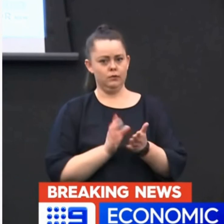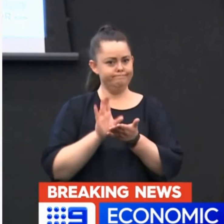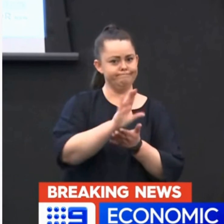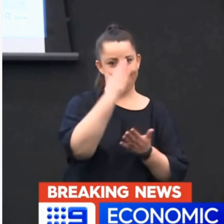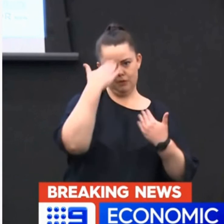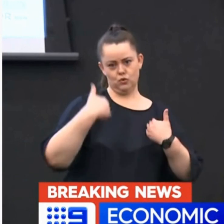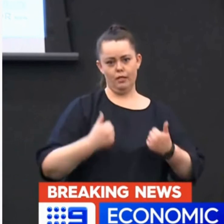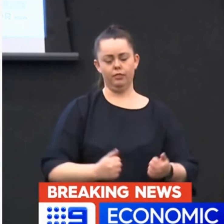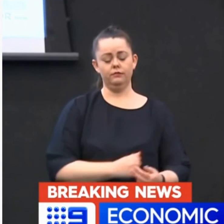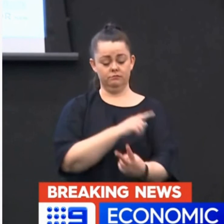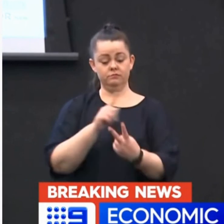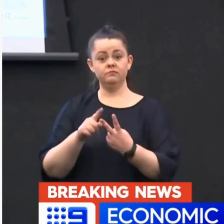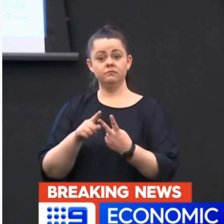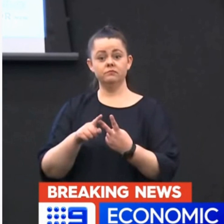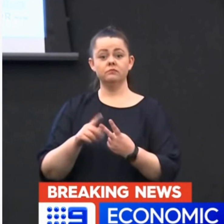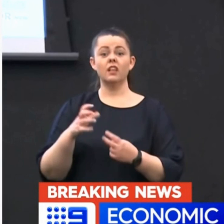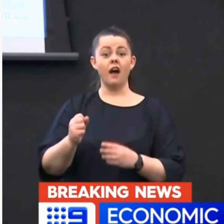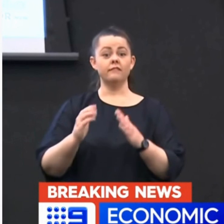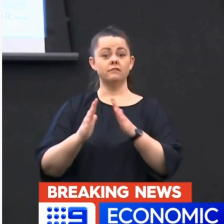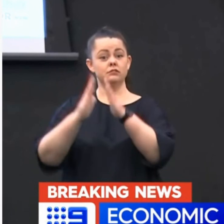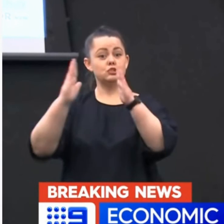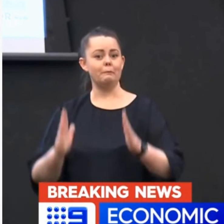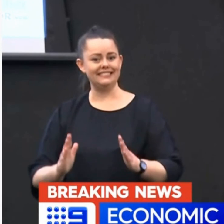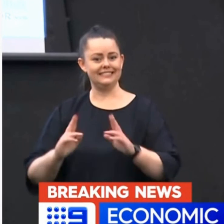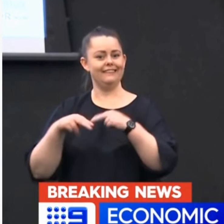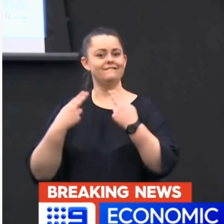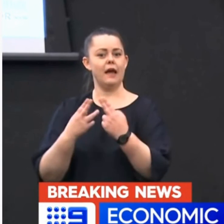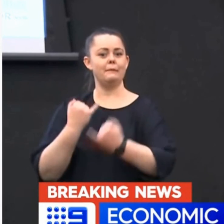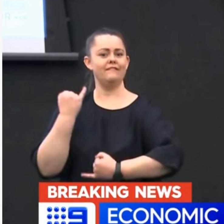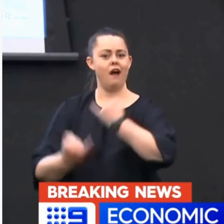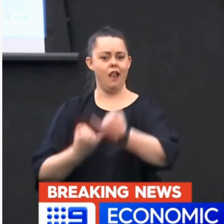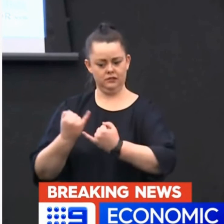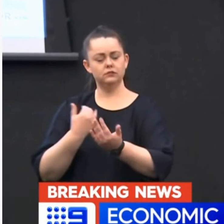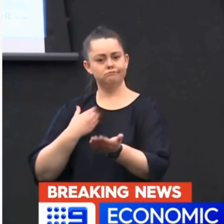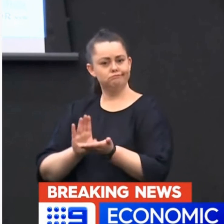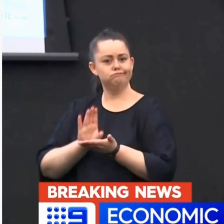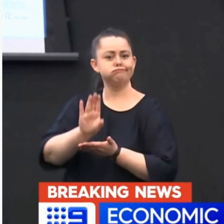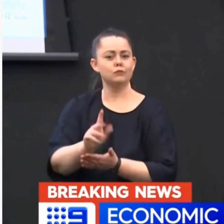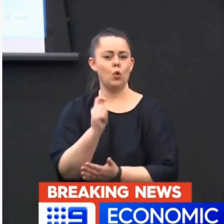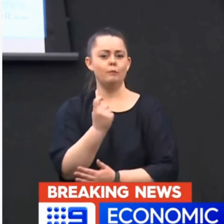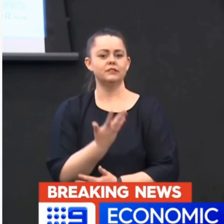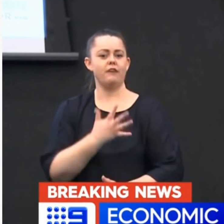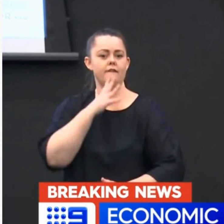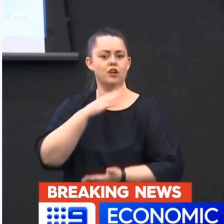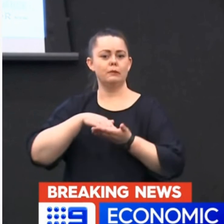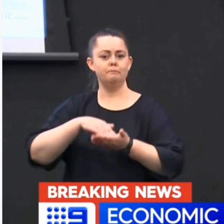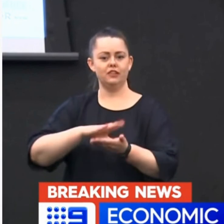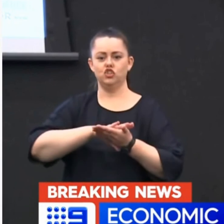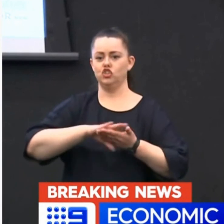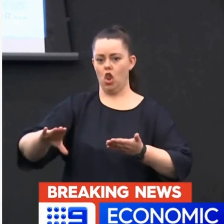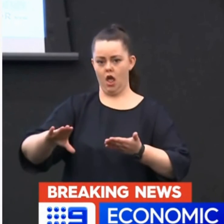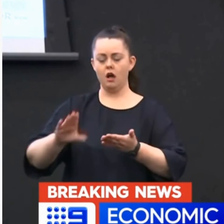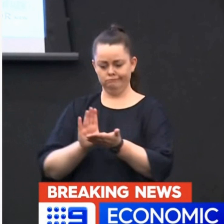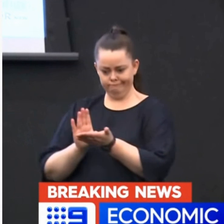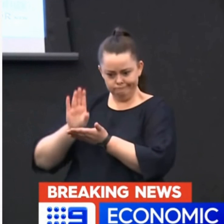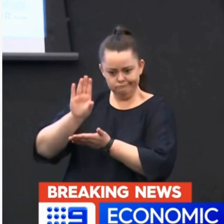those victim survivors of domestic and family violence with a close to $500 million package that will see us